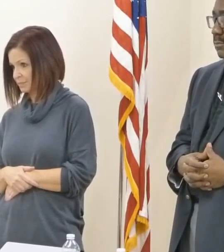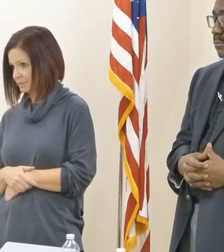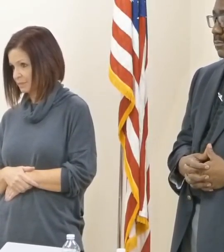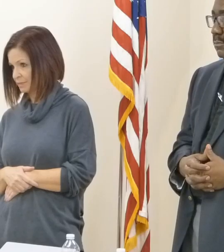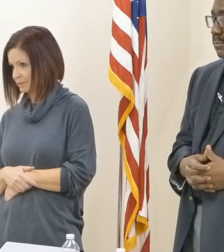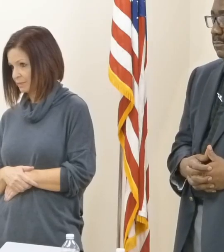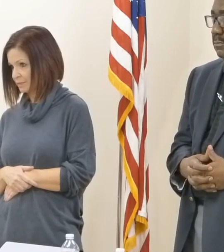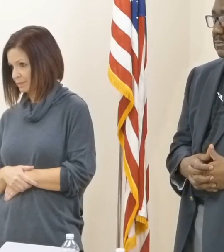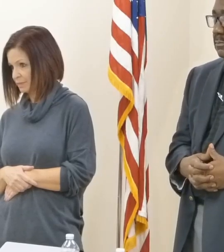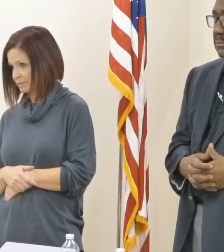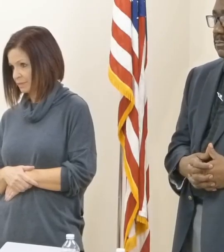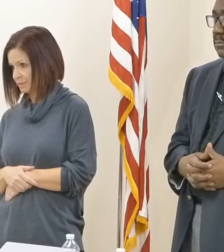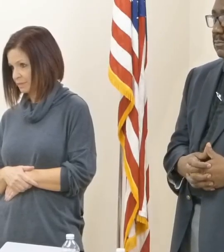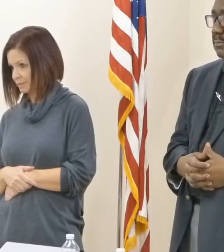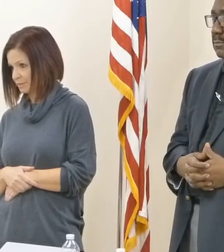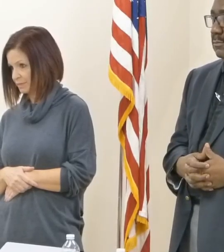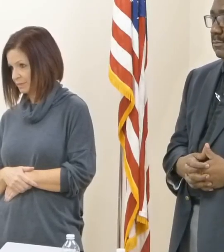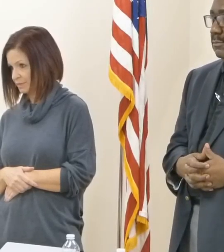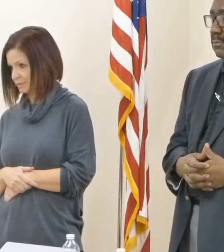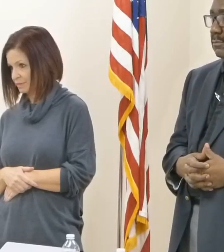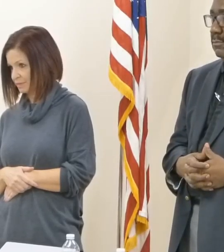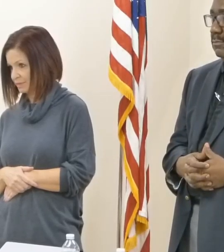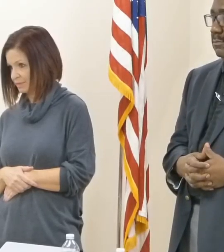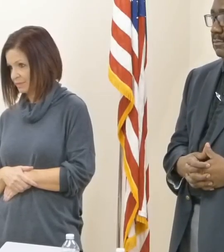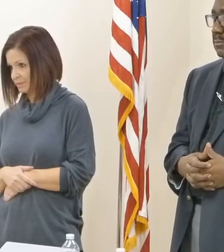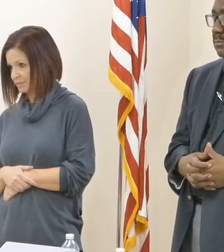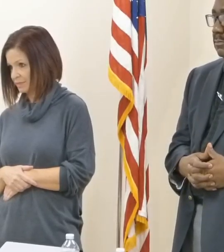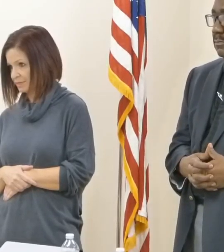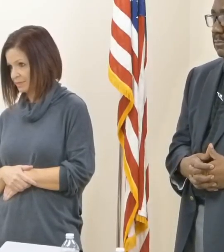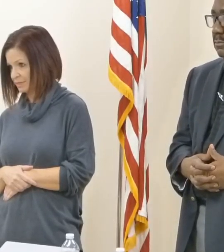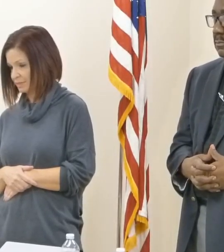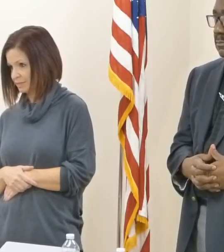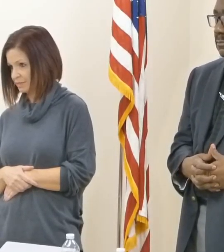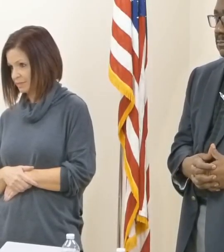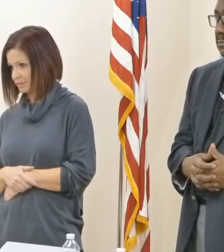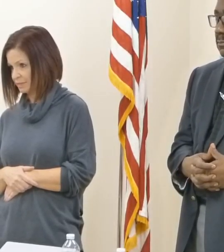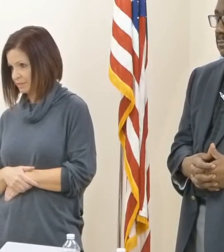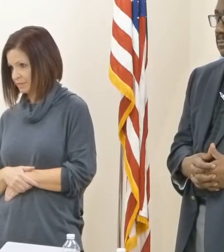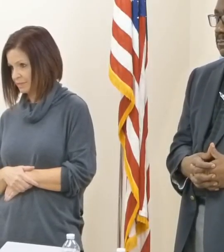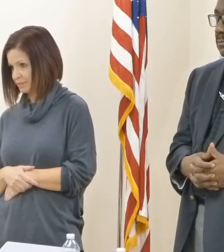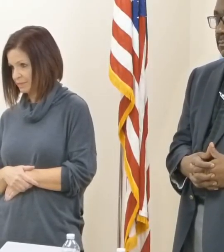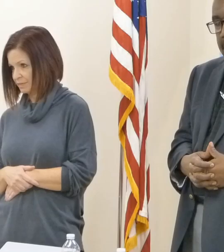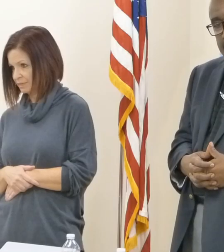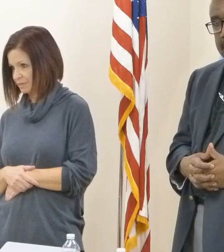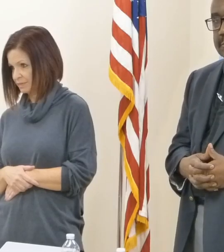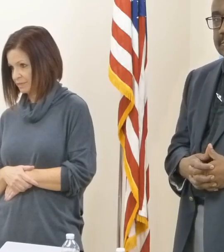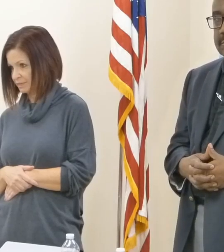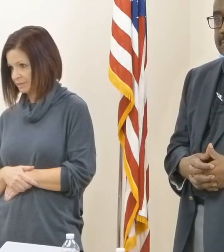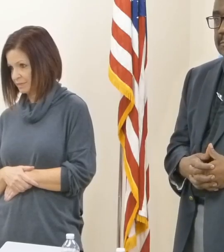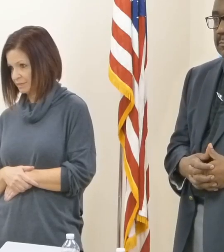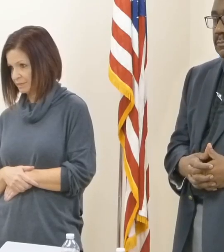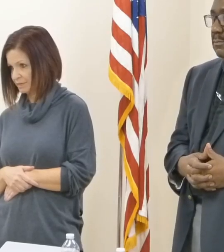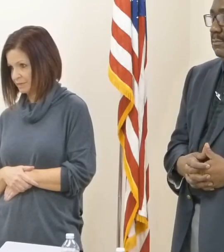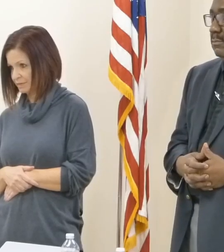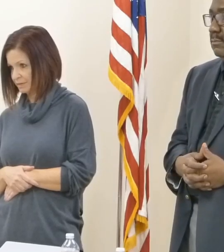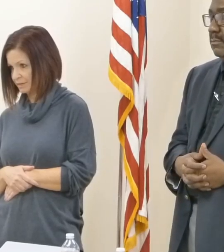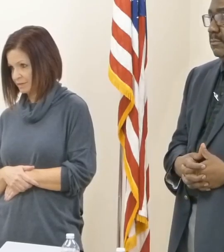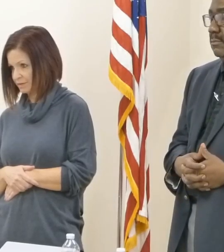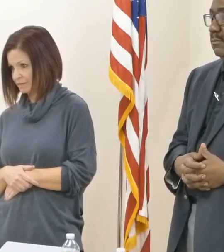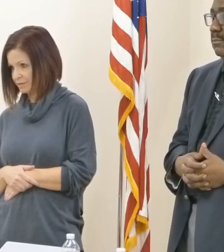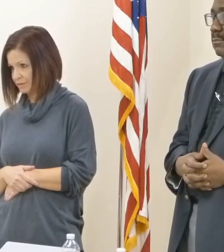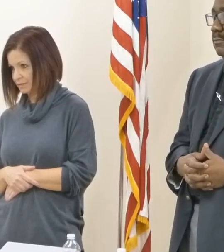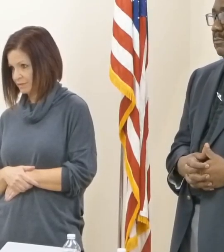First of all, I want to thank you for telling me about the DMV, because deaf people going in to get their license and